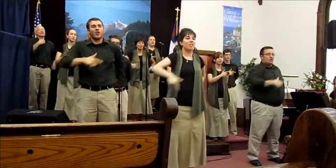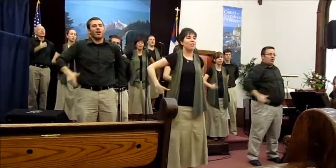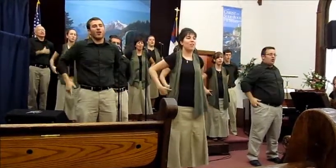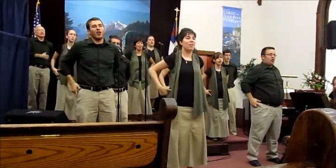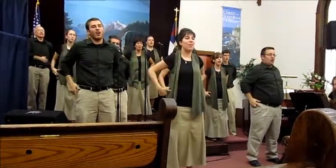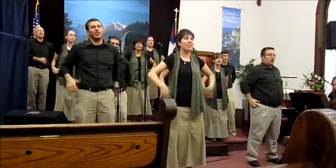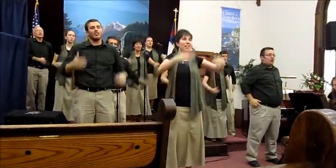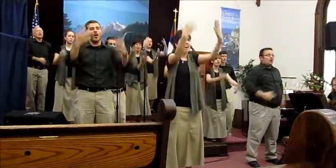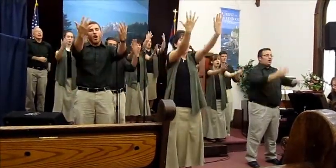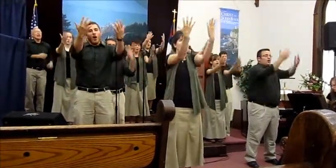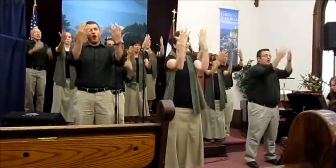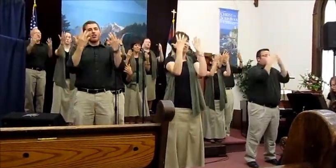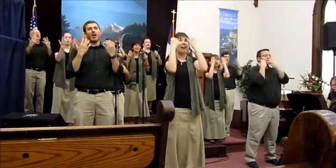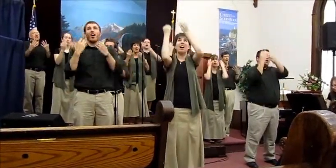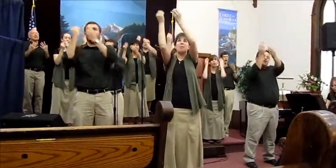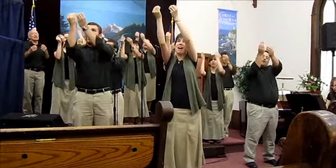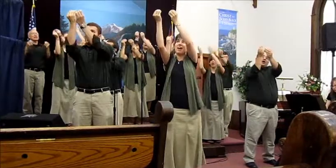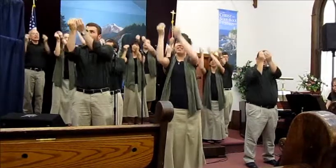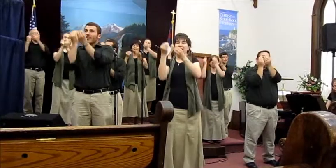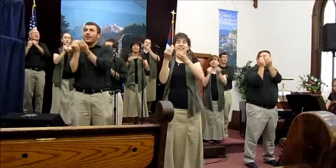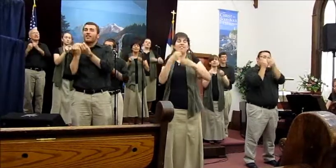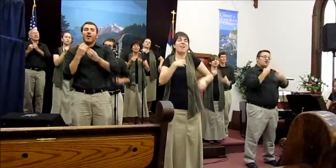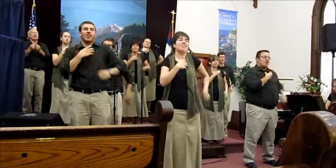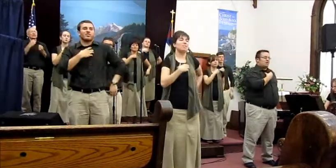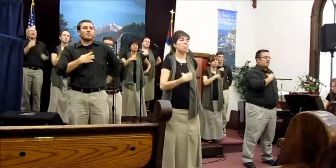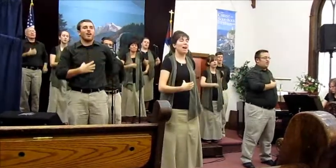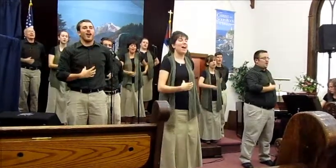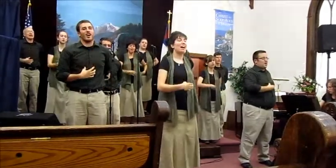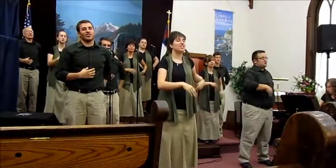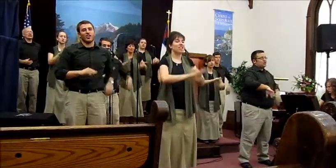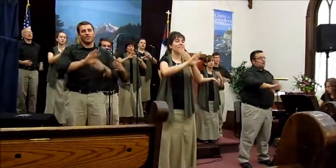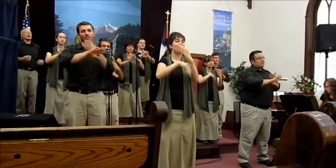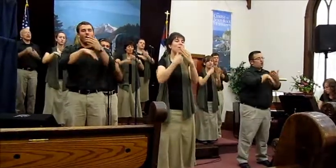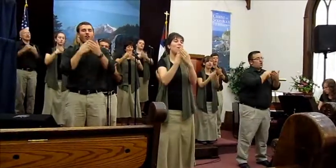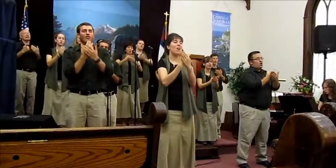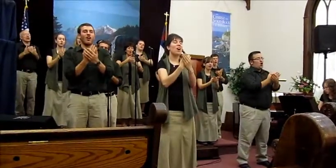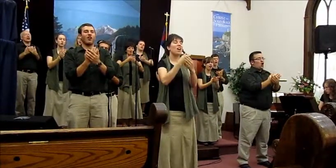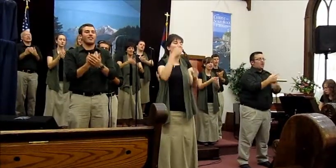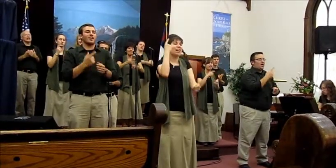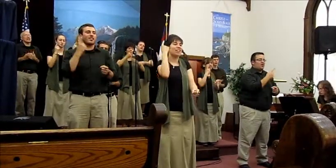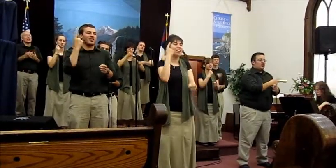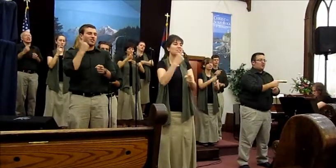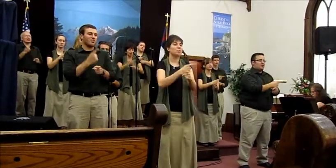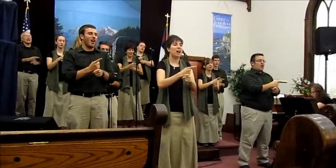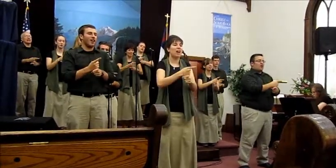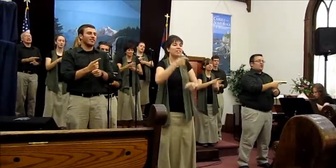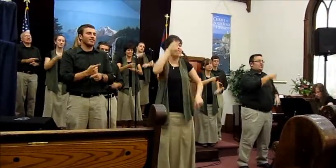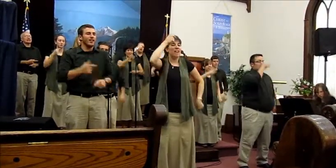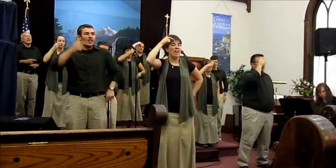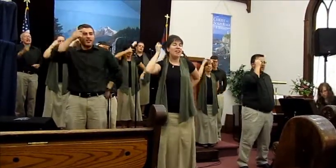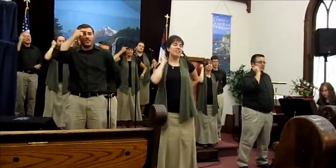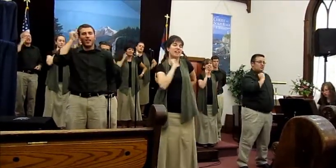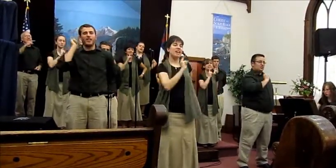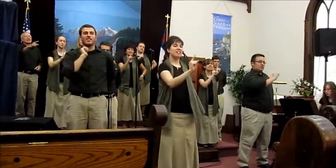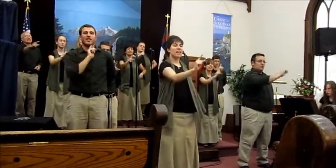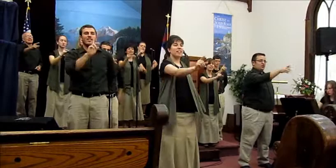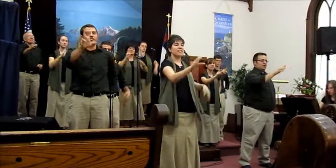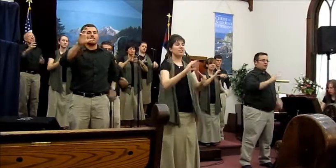Oh, come and give us a passion for all that is right, because this is the